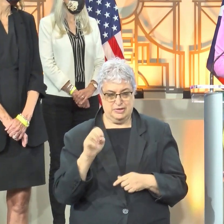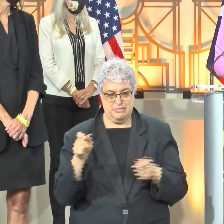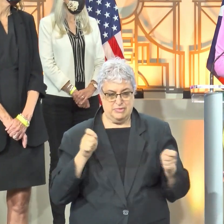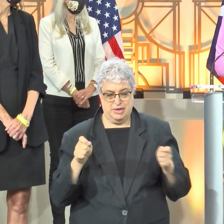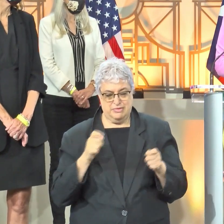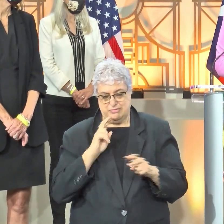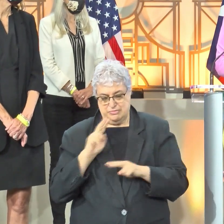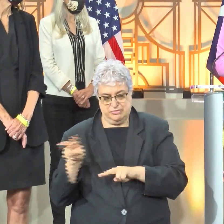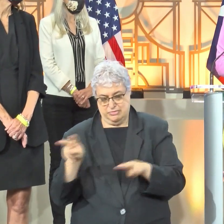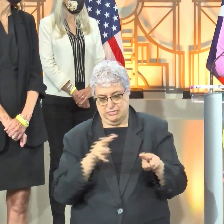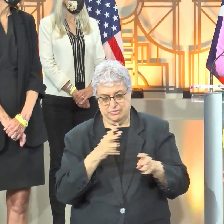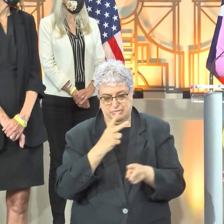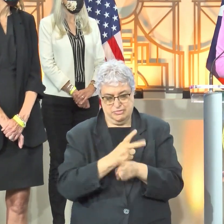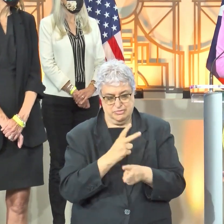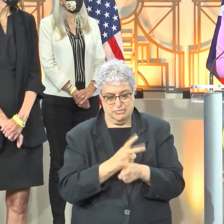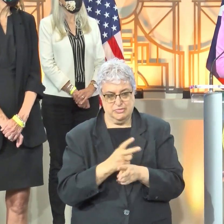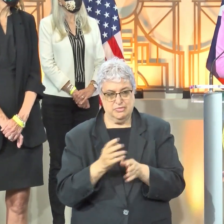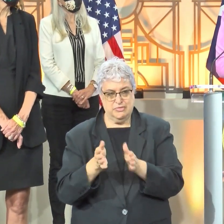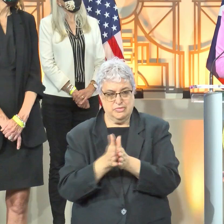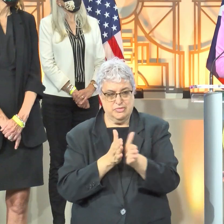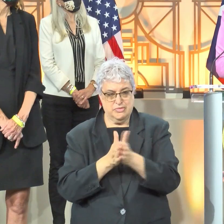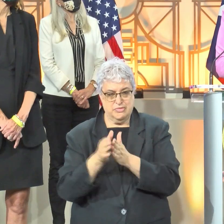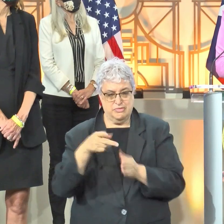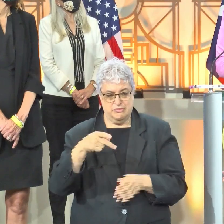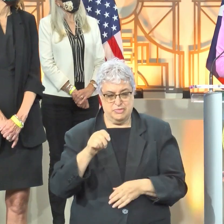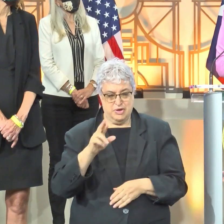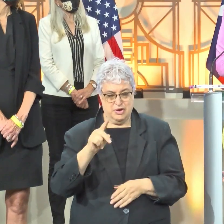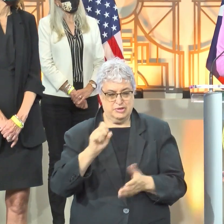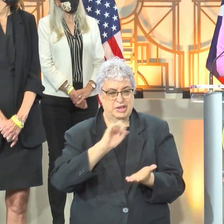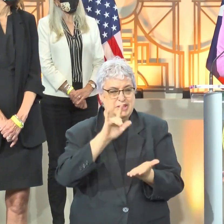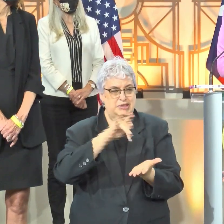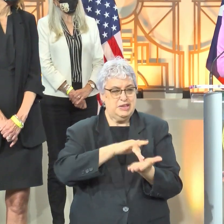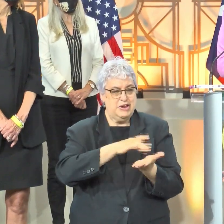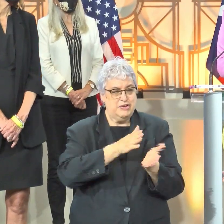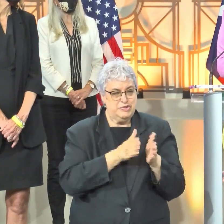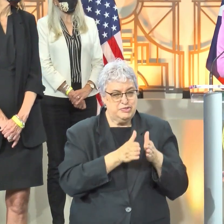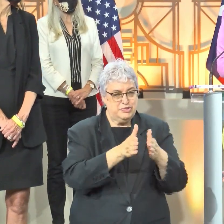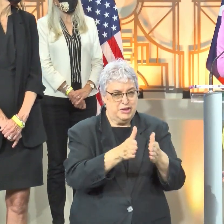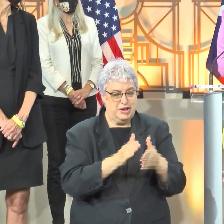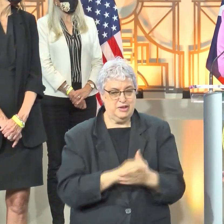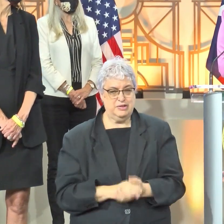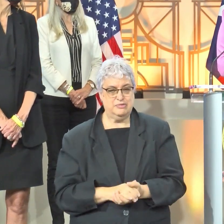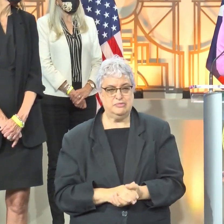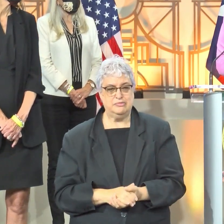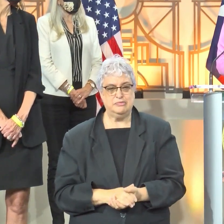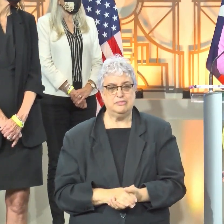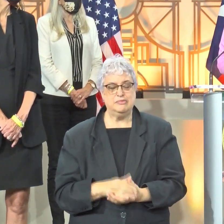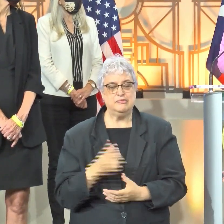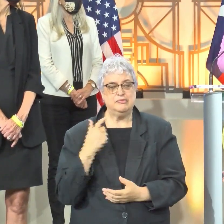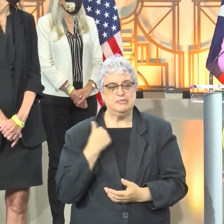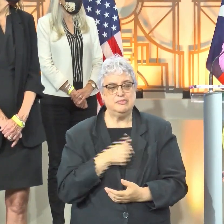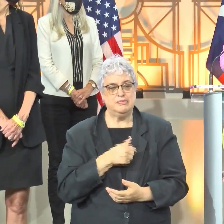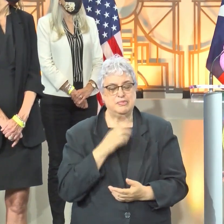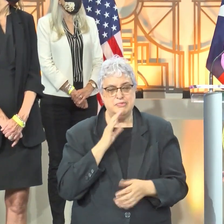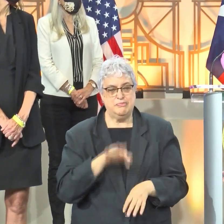They oversee the maintenance of our parks and our esplanades for being here, and everyone who has participated in picking up any